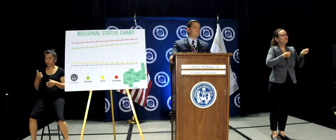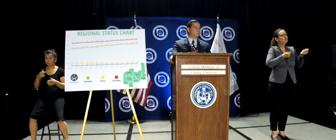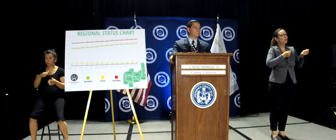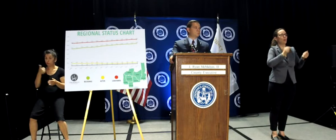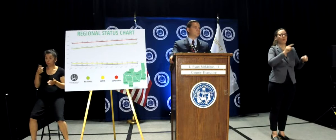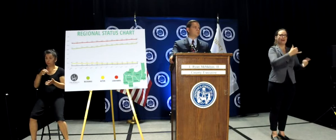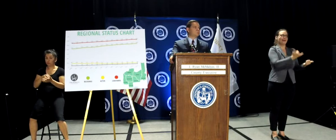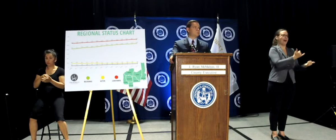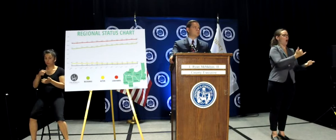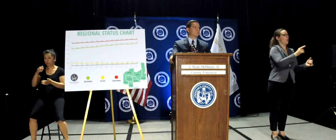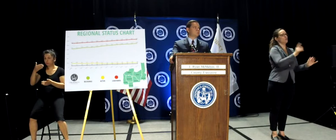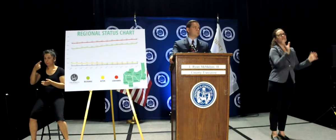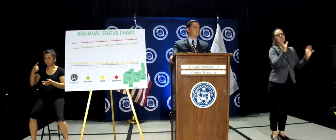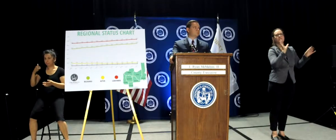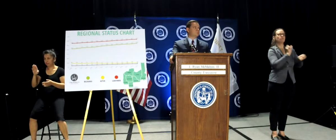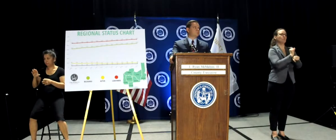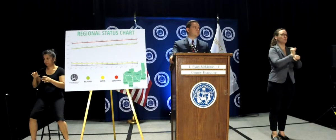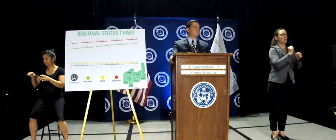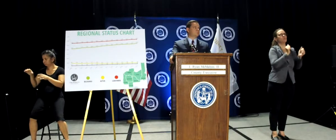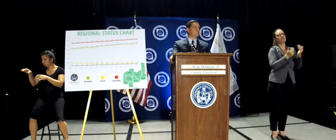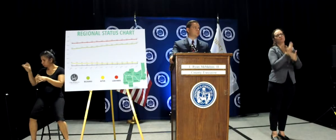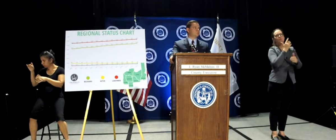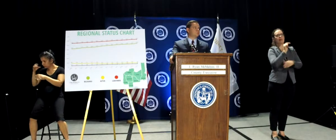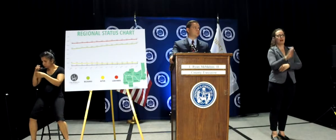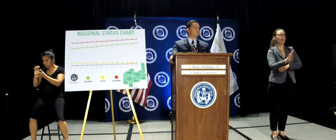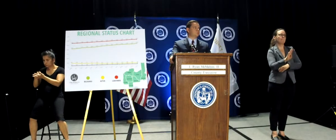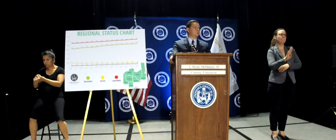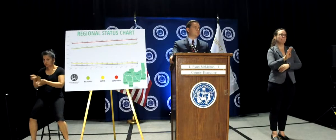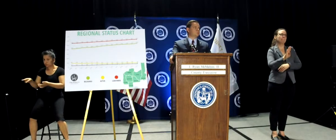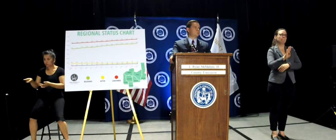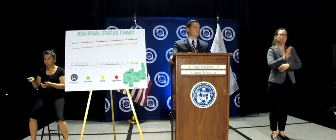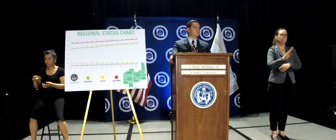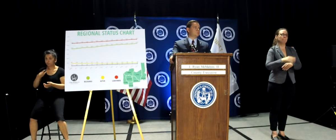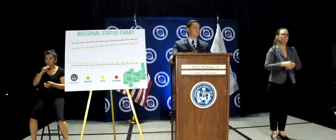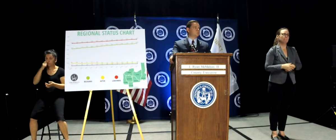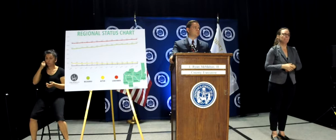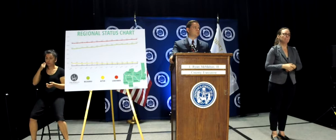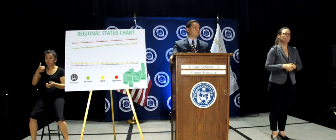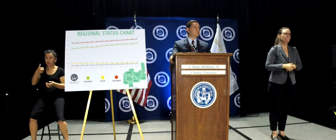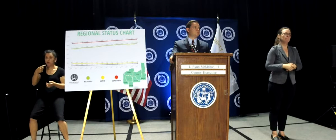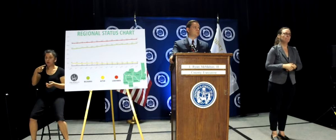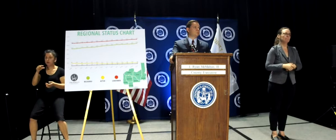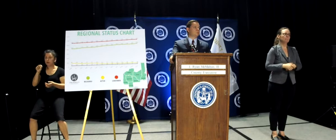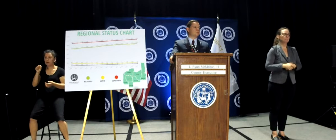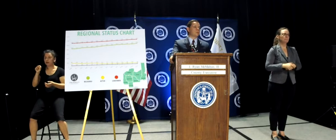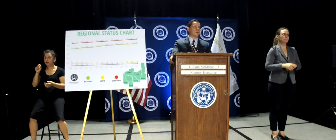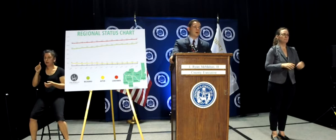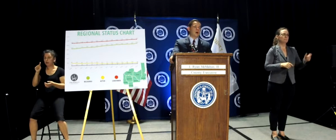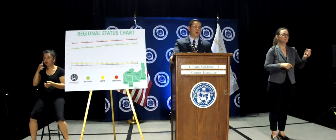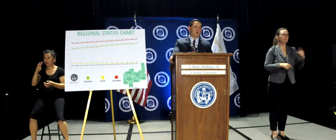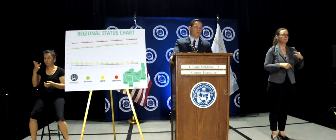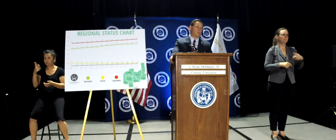Are most of the tests in Onondaga County right now accounted for by testing of nursing home workers?